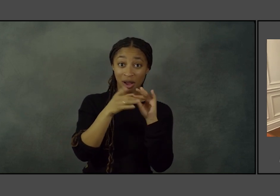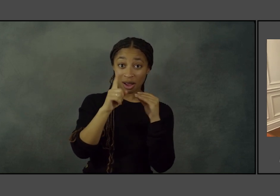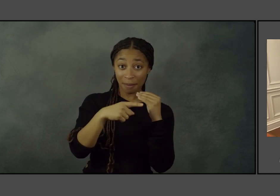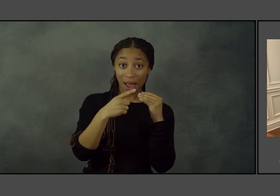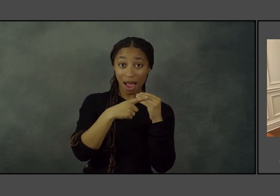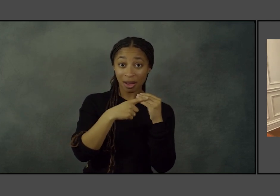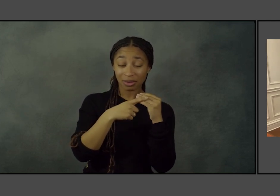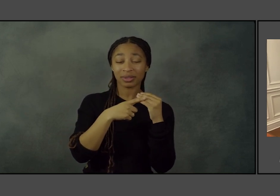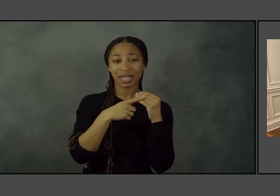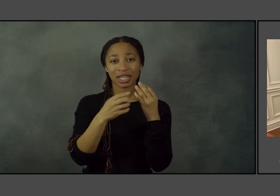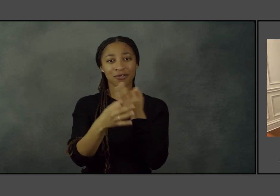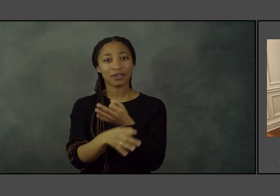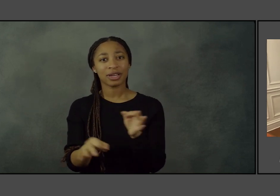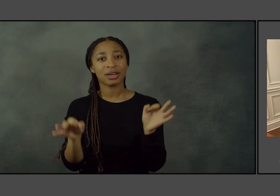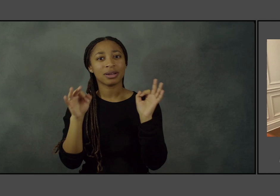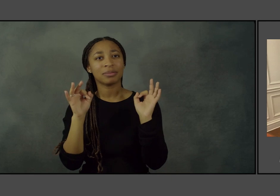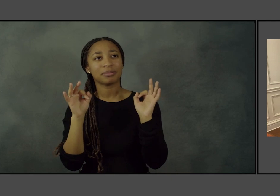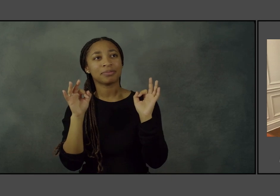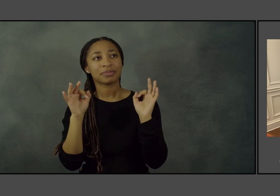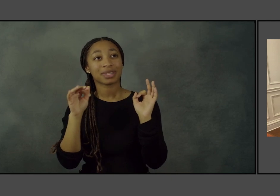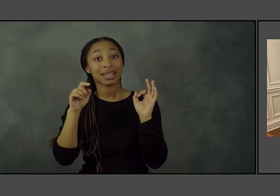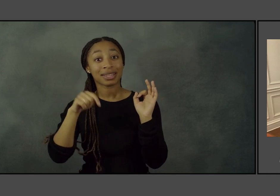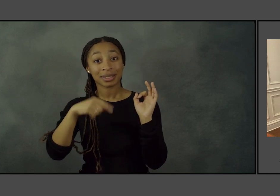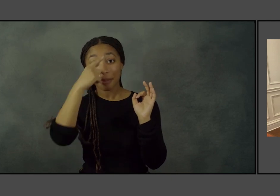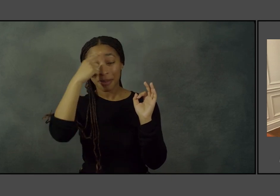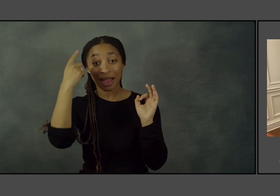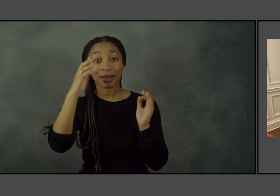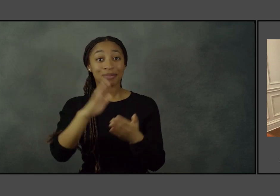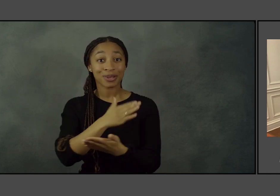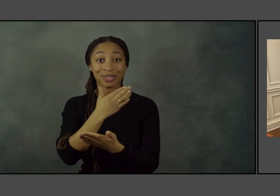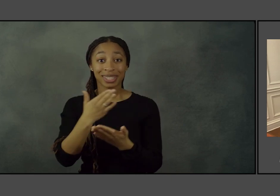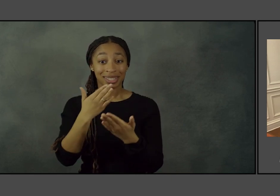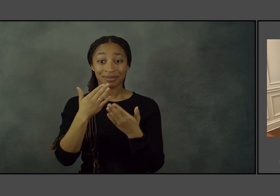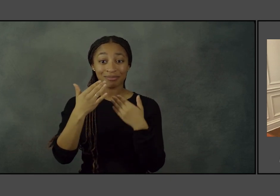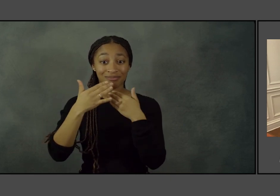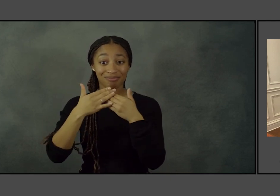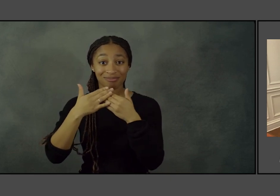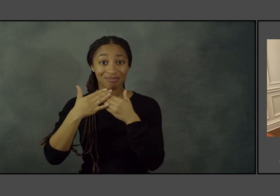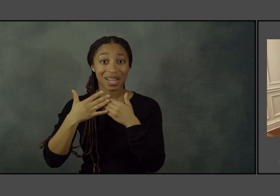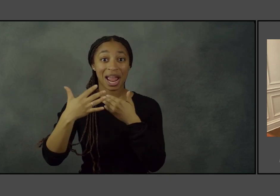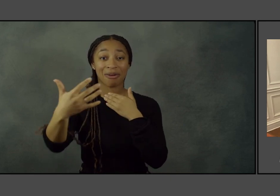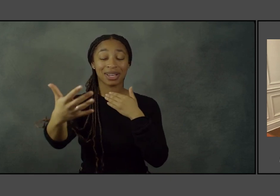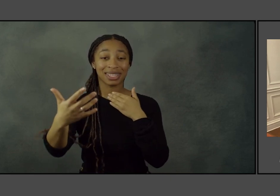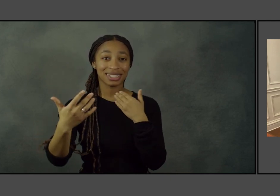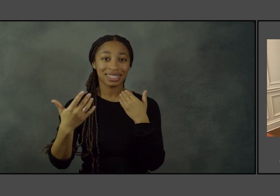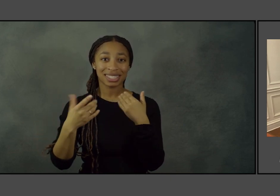that this Black music carries, those freedom dreams, that freedom